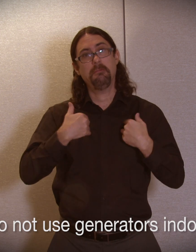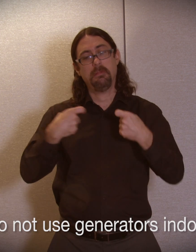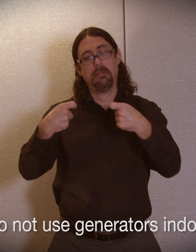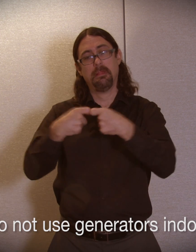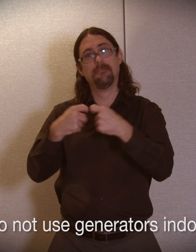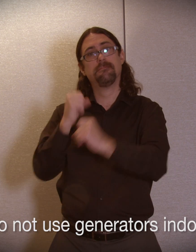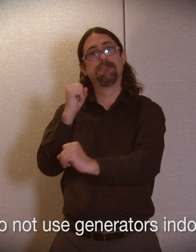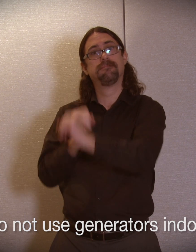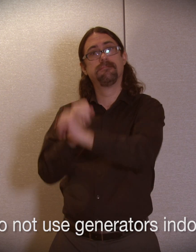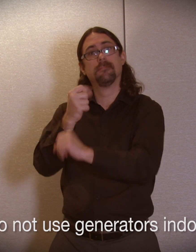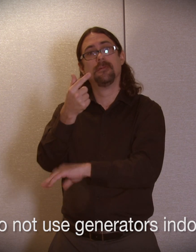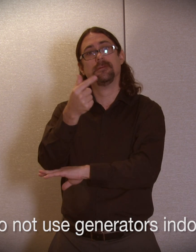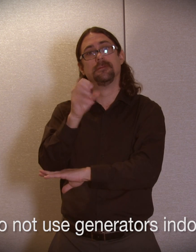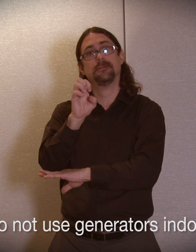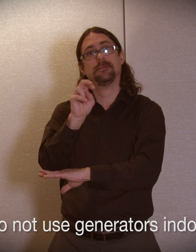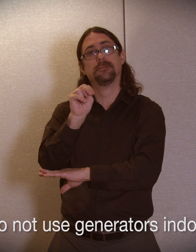Do not use generators indoors.